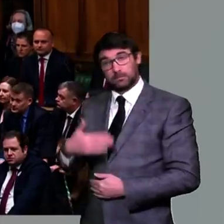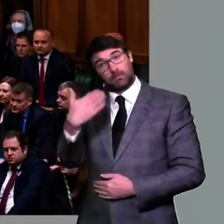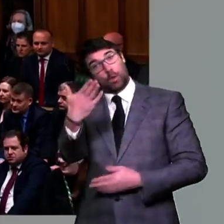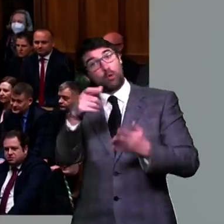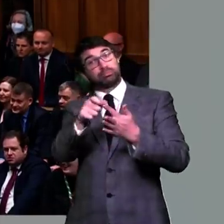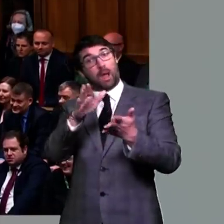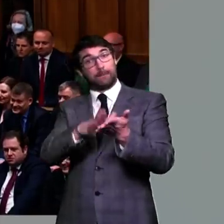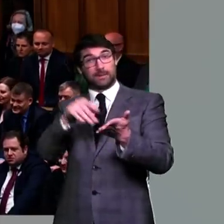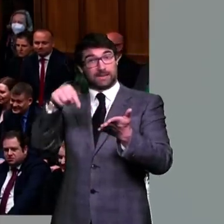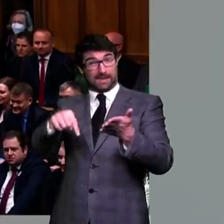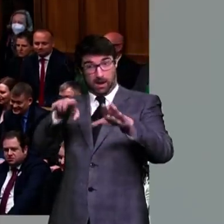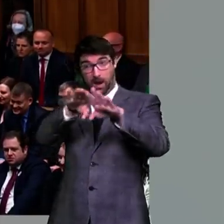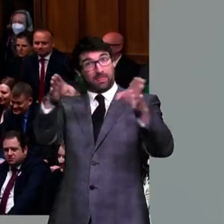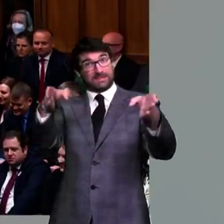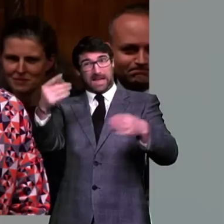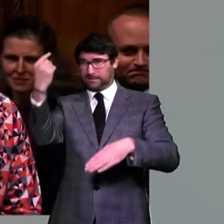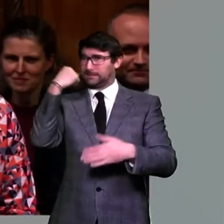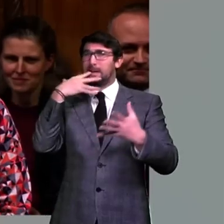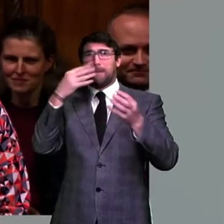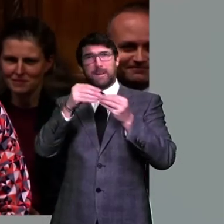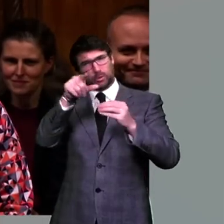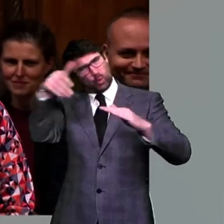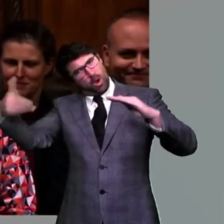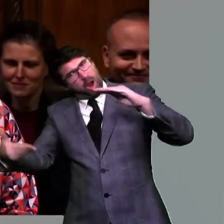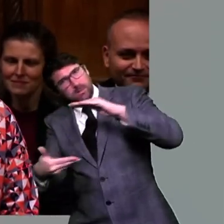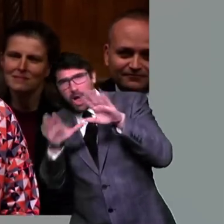it. And now that